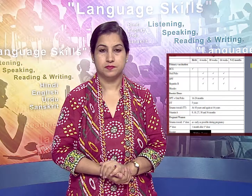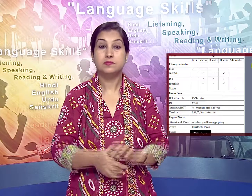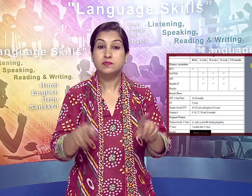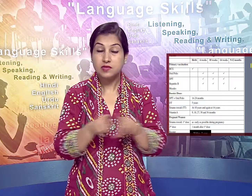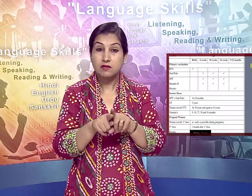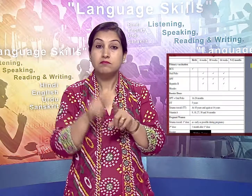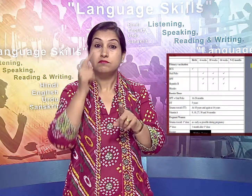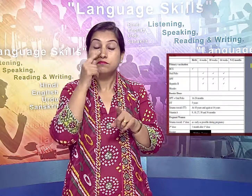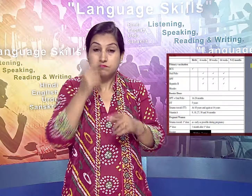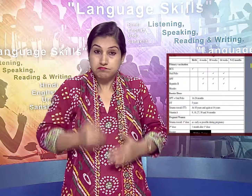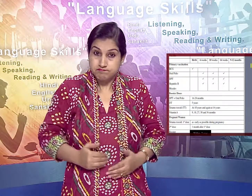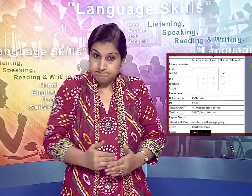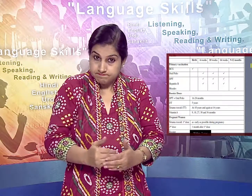And for a pregnant woman,